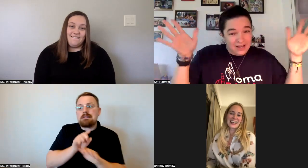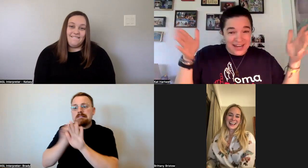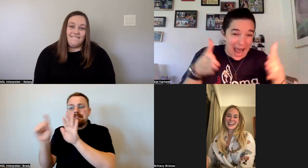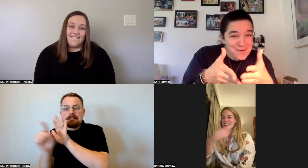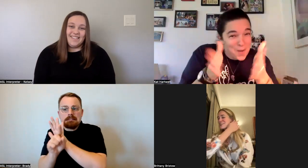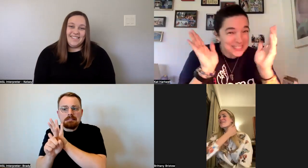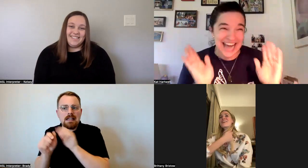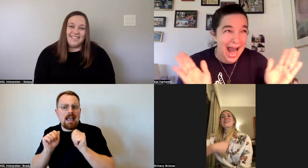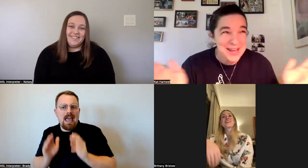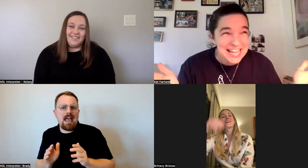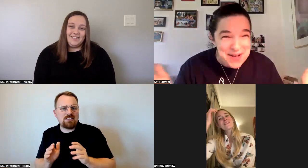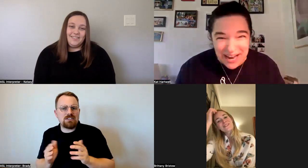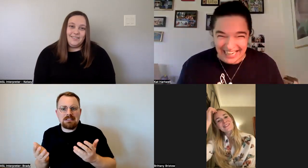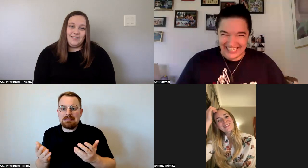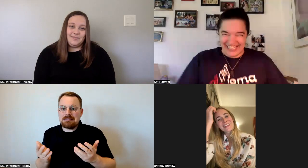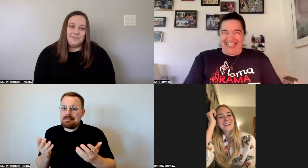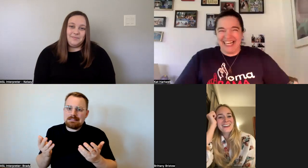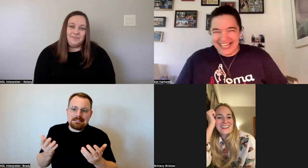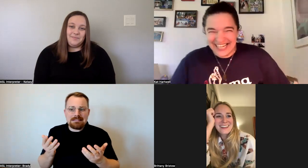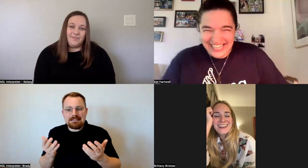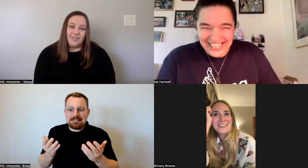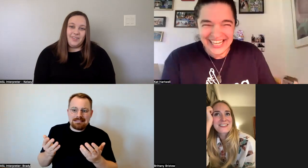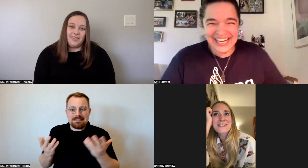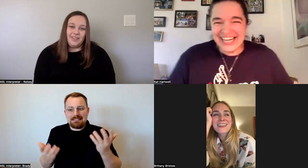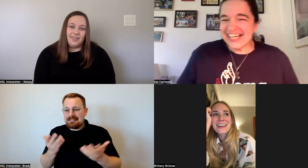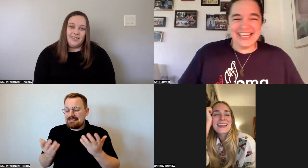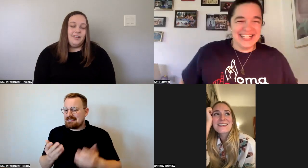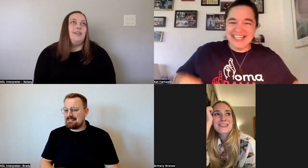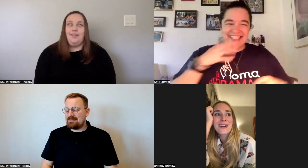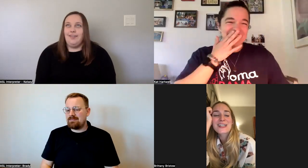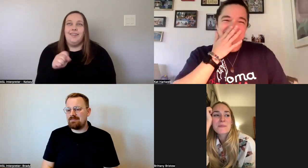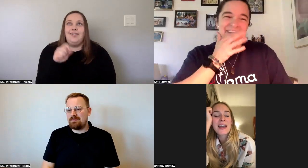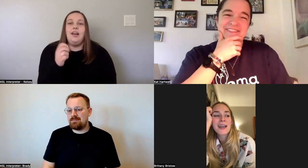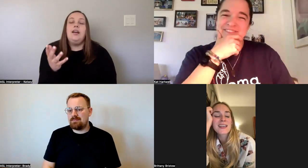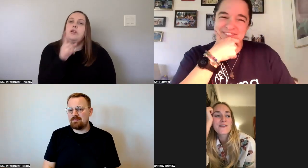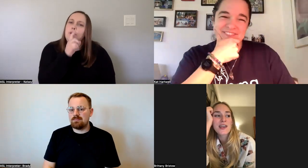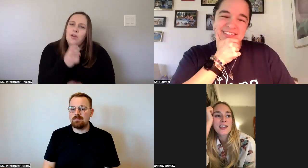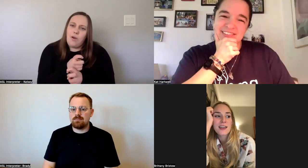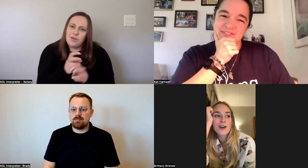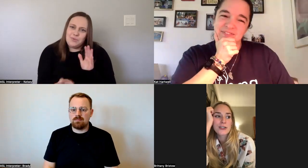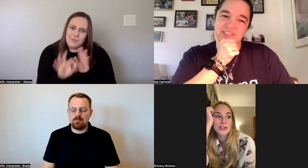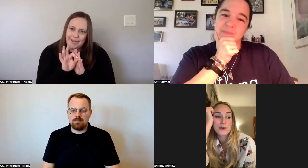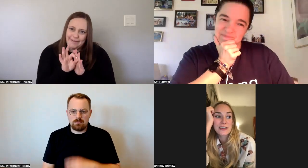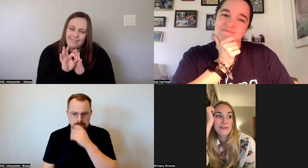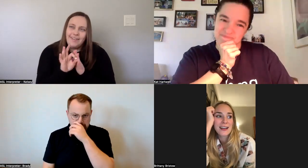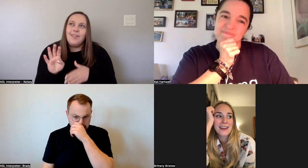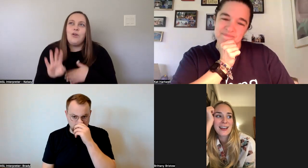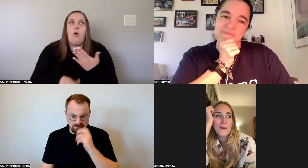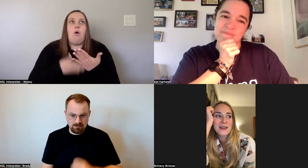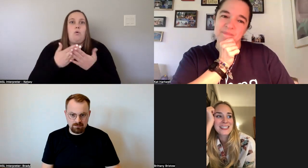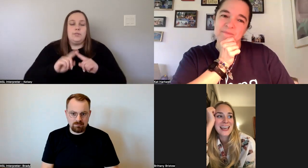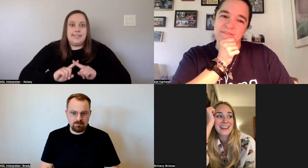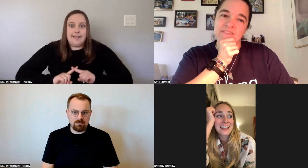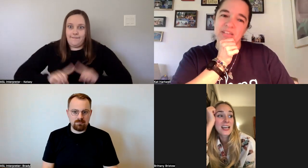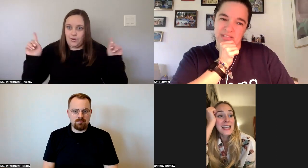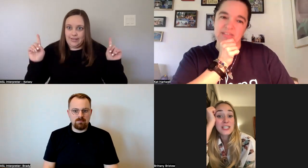that narrowed it down a little bit. Oh, totally. It is so hard to pick because I feel like they're all so different. And I